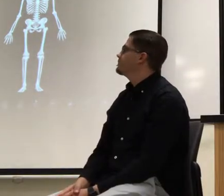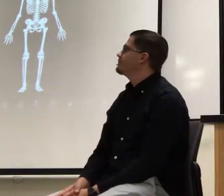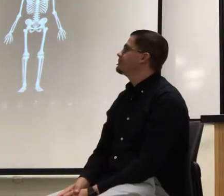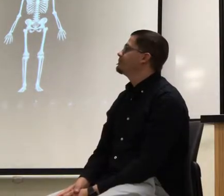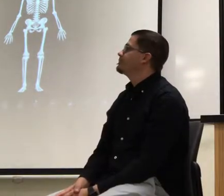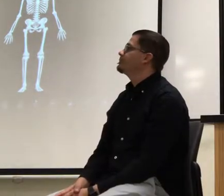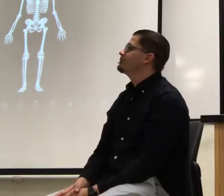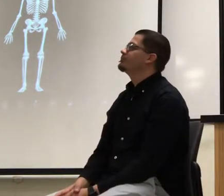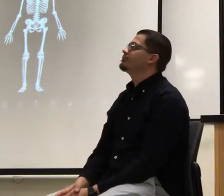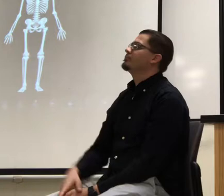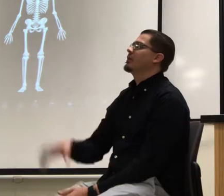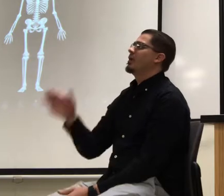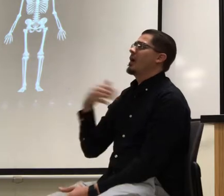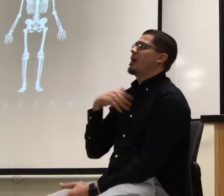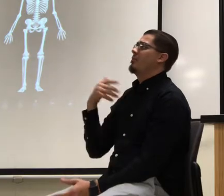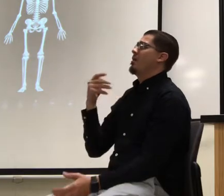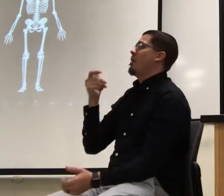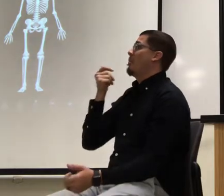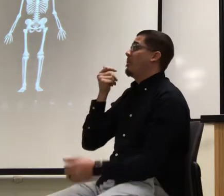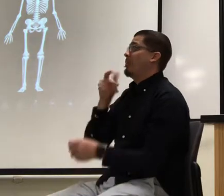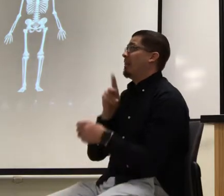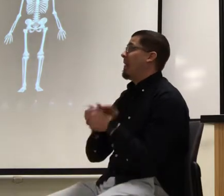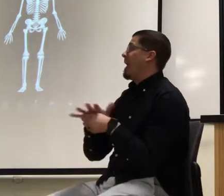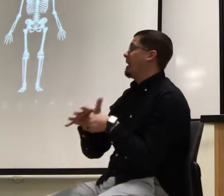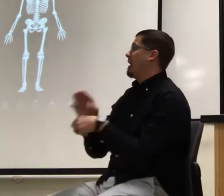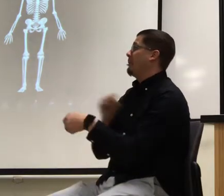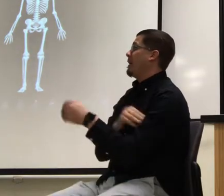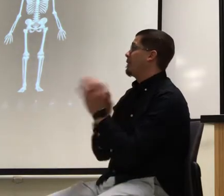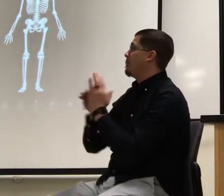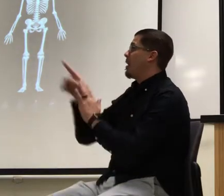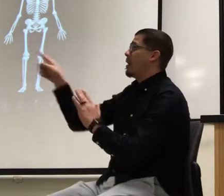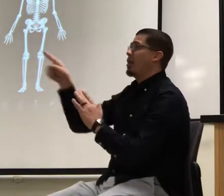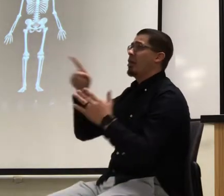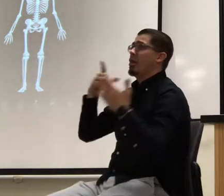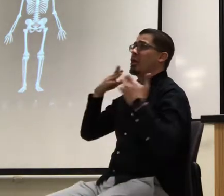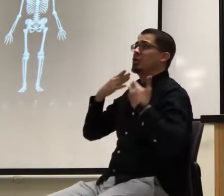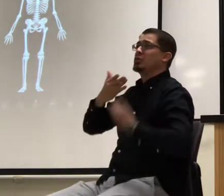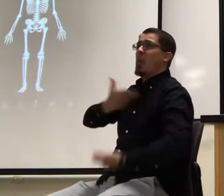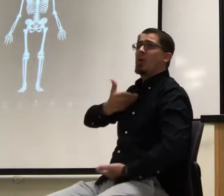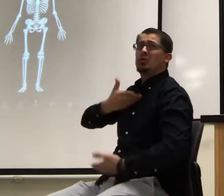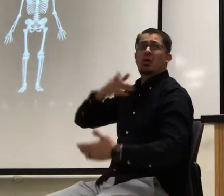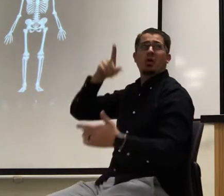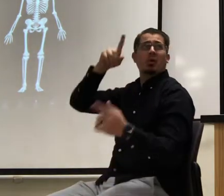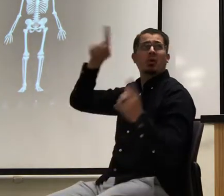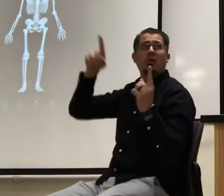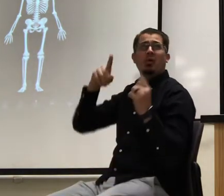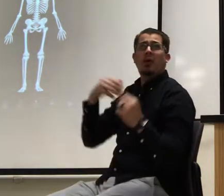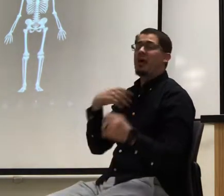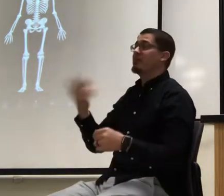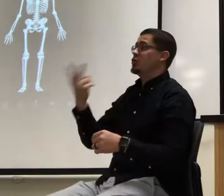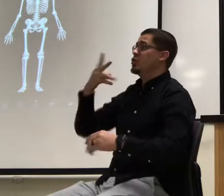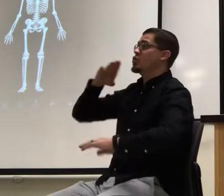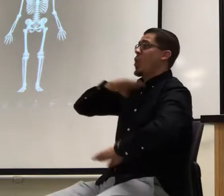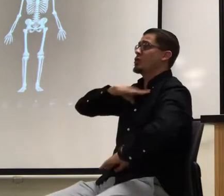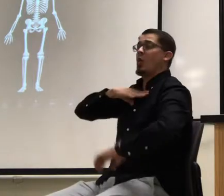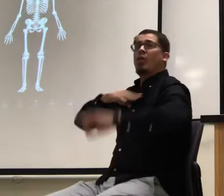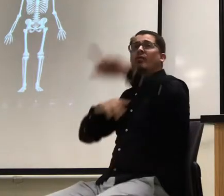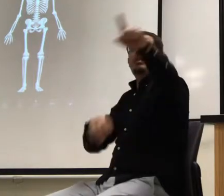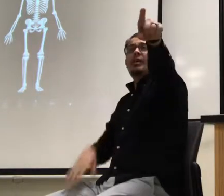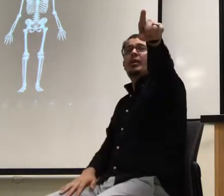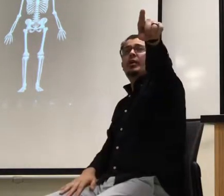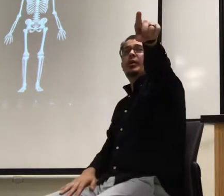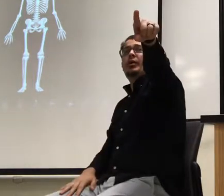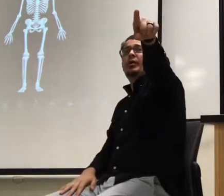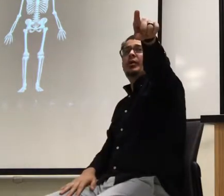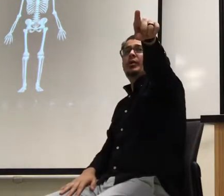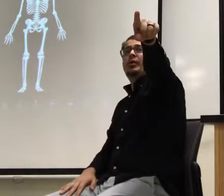We got plenty of muscle models. We got torsos all over the room. There's two torsos back there.